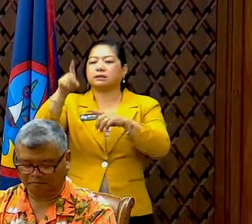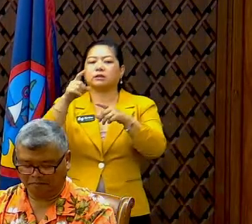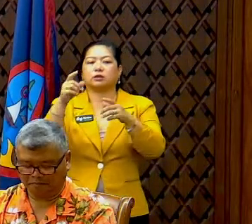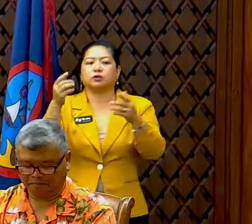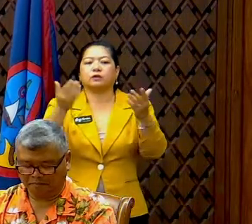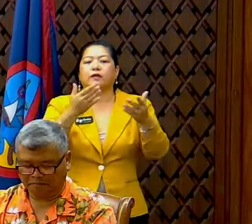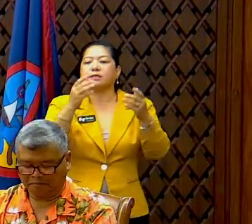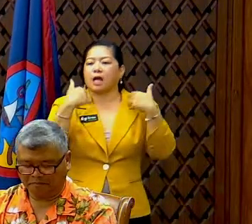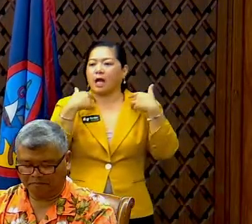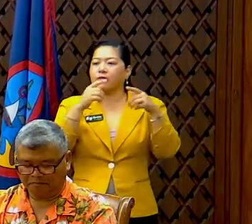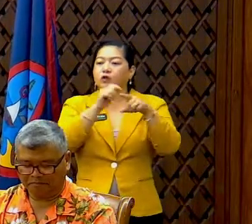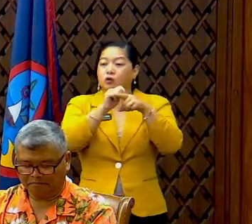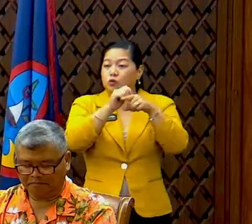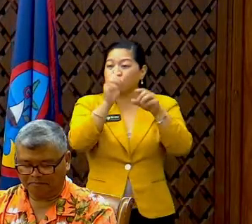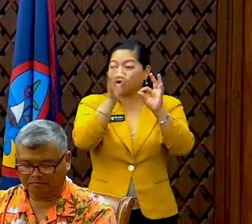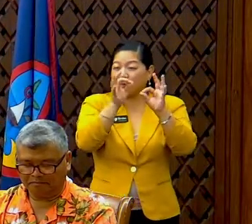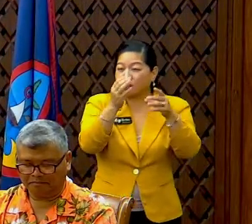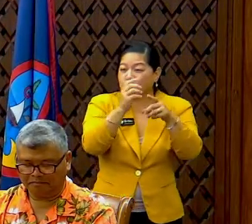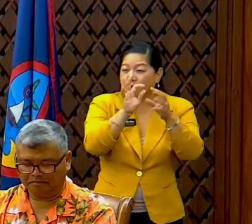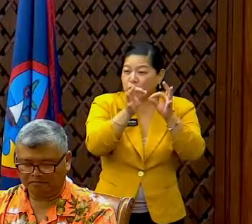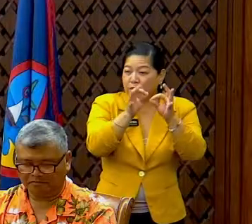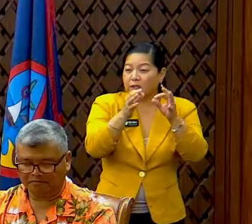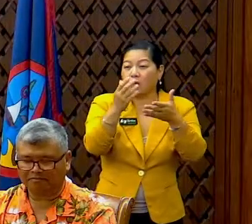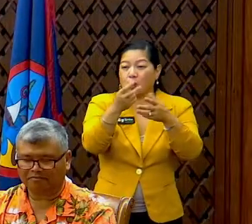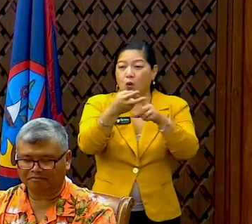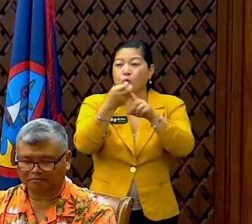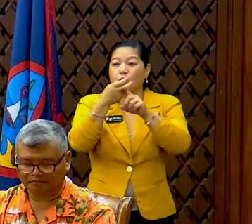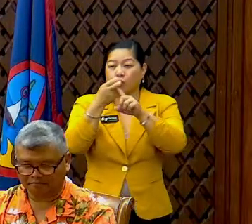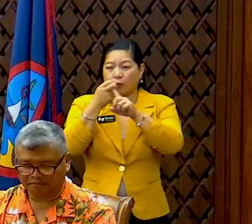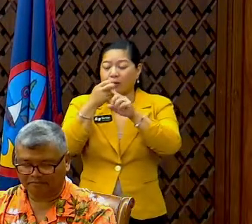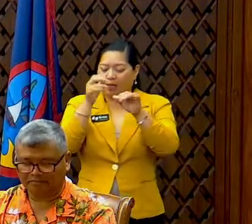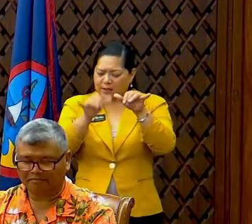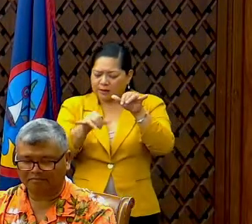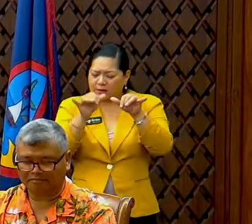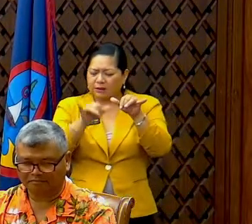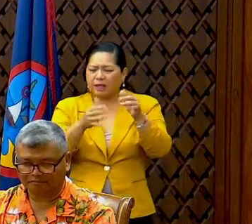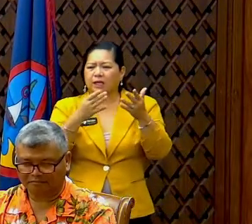in interpreter training, recruitment, and retention.